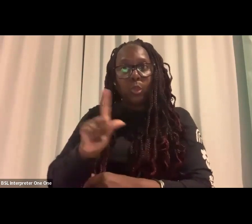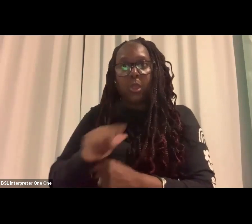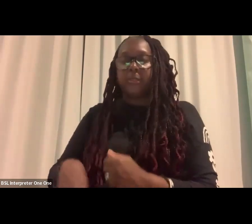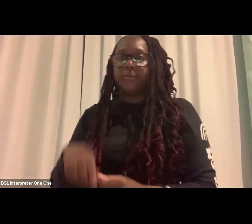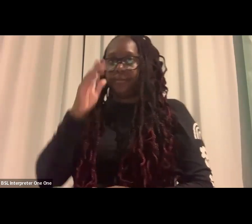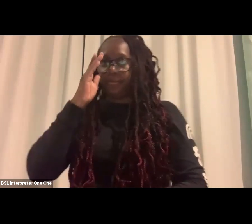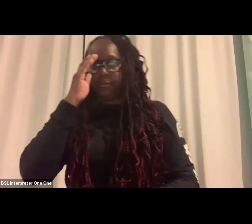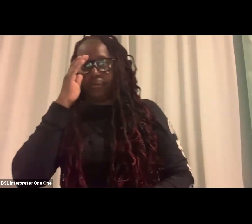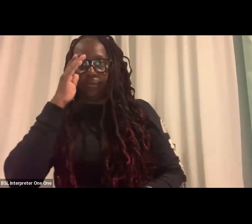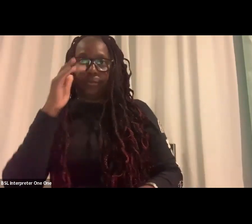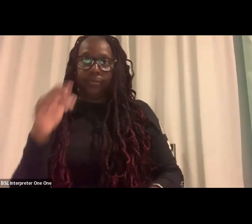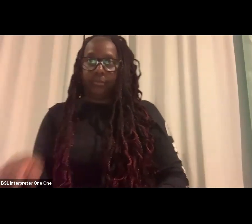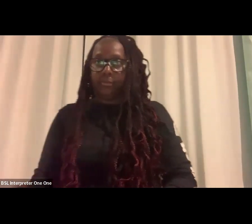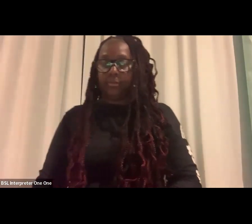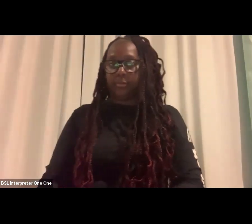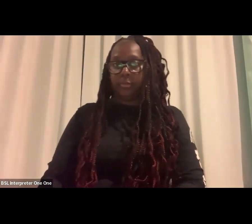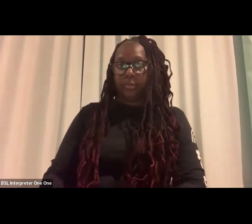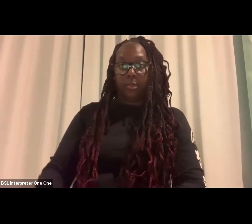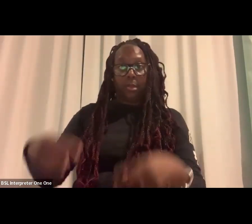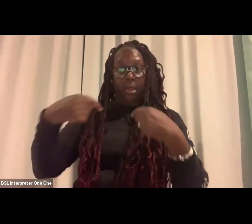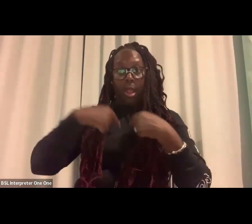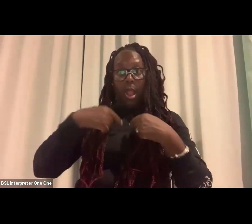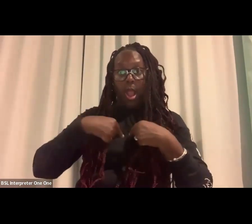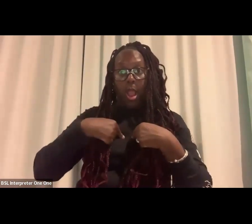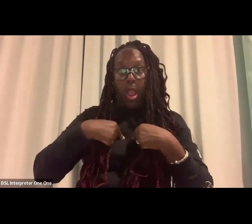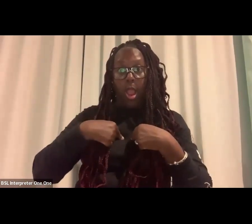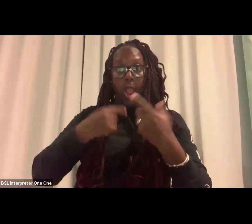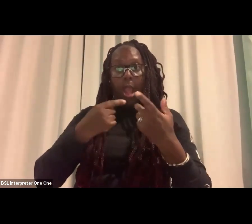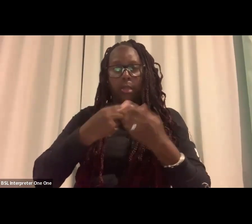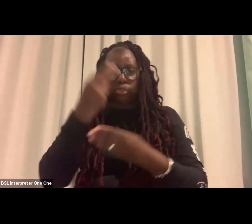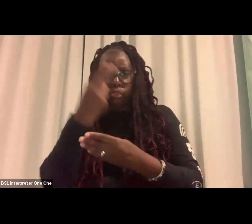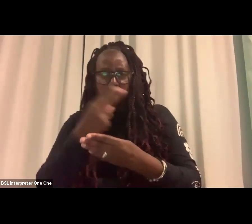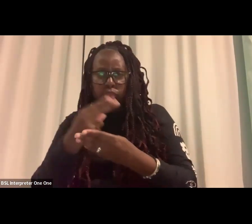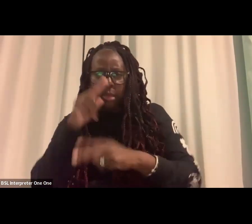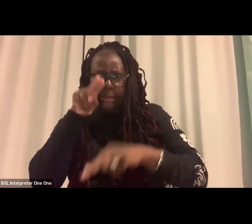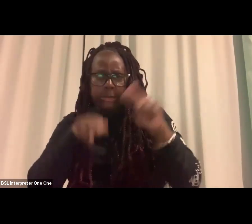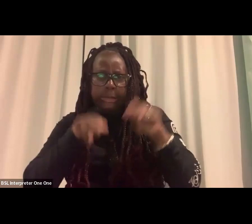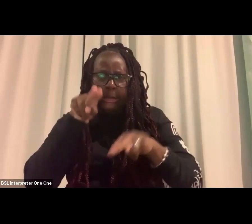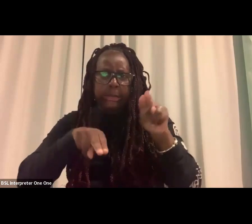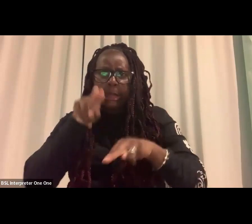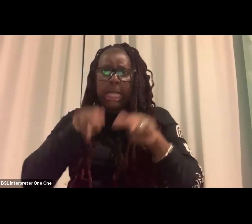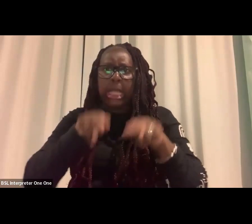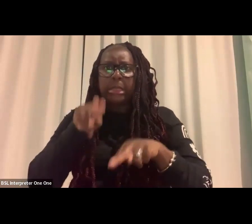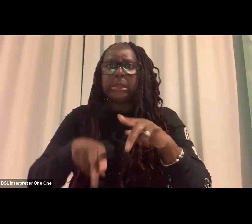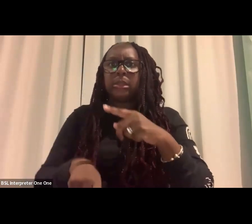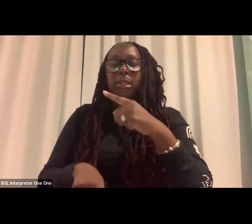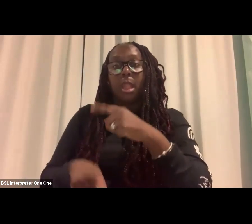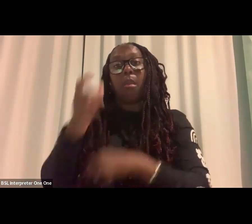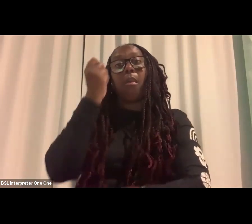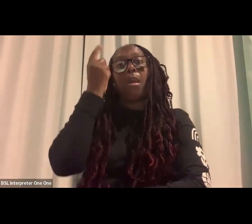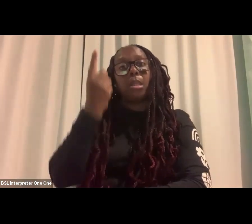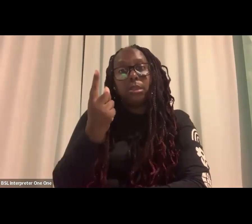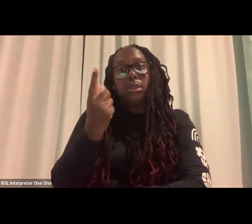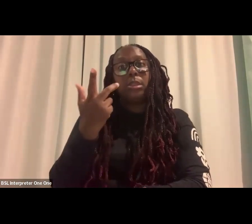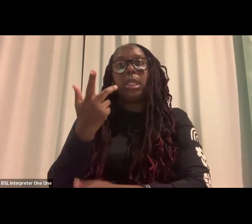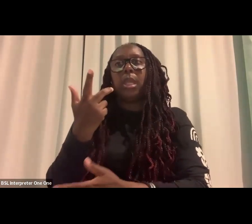all, I made a city data portrait to assess and have an idea of where we